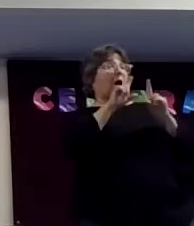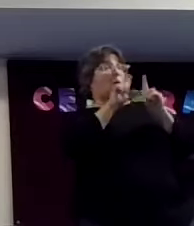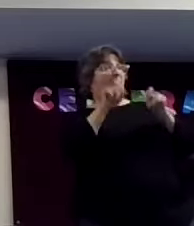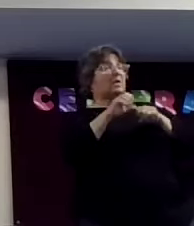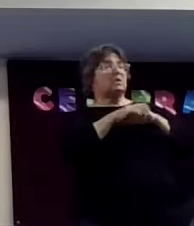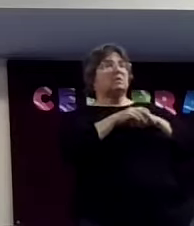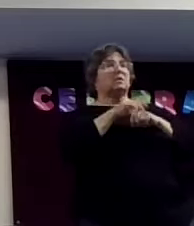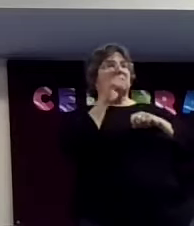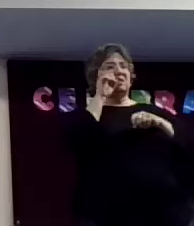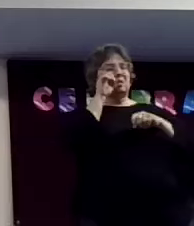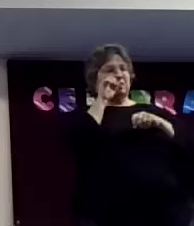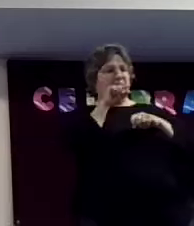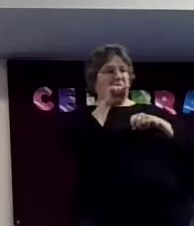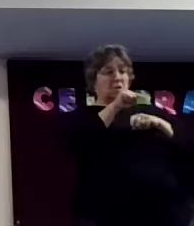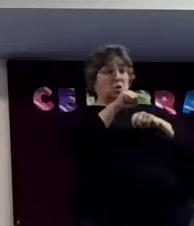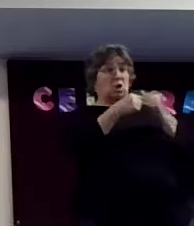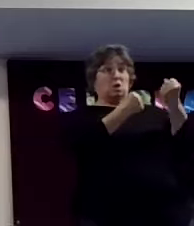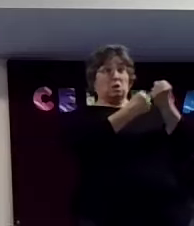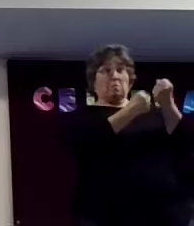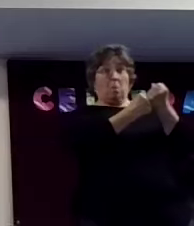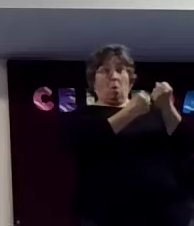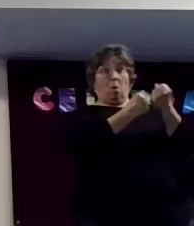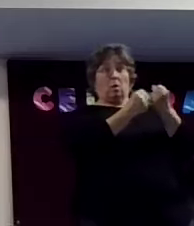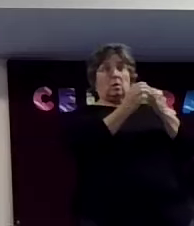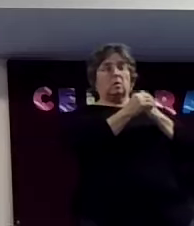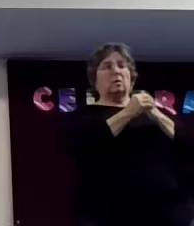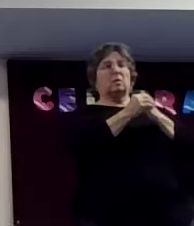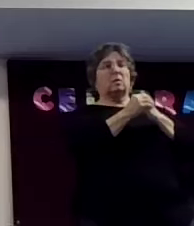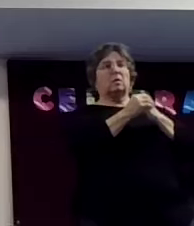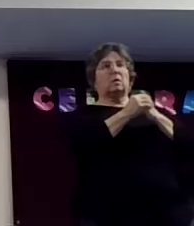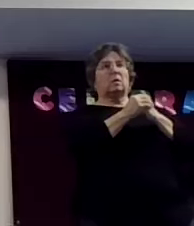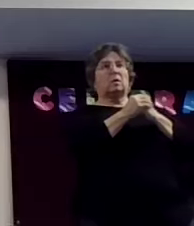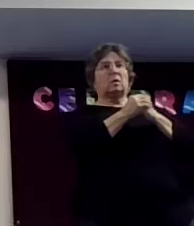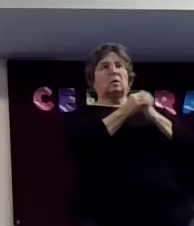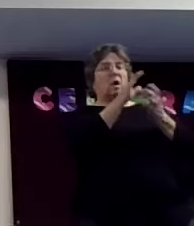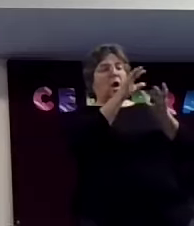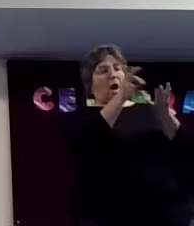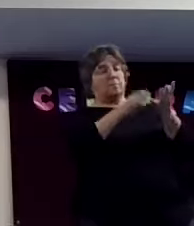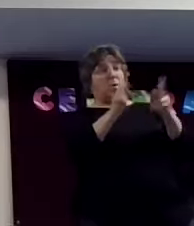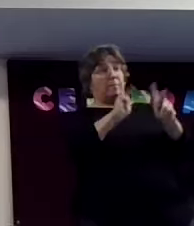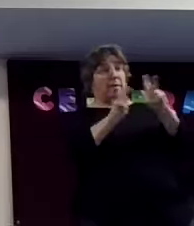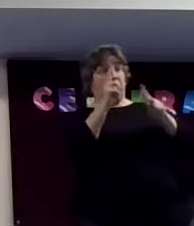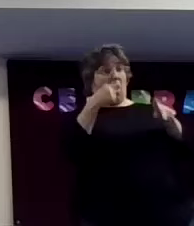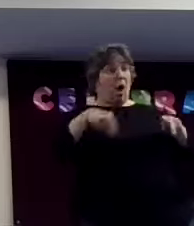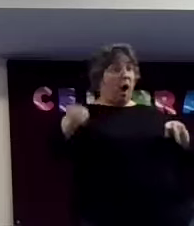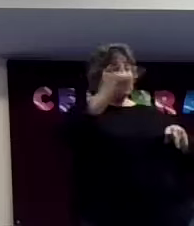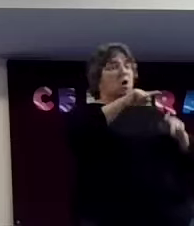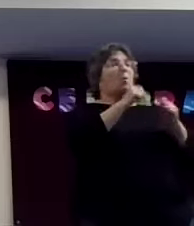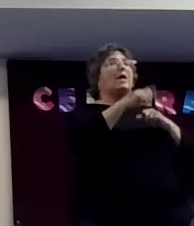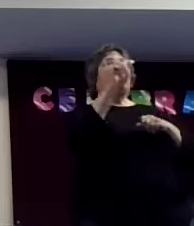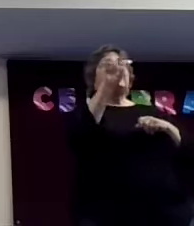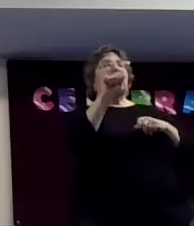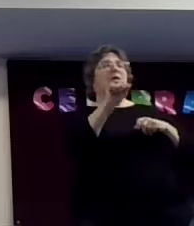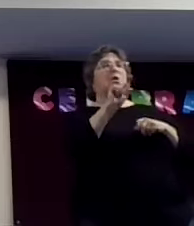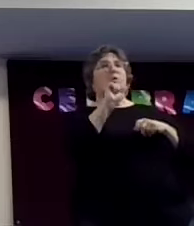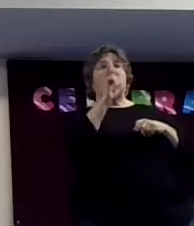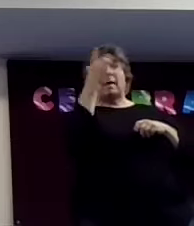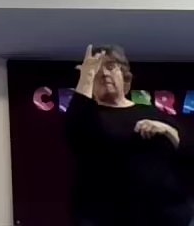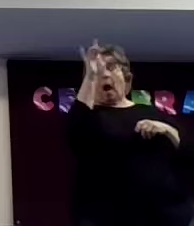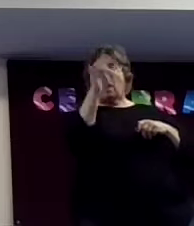question is, would she support an option for people like us who have disabilities but are really,